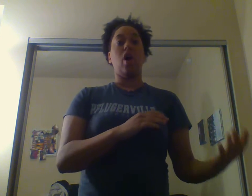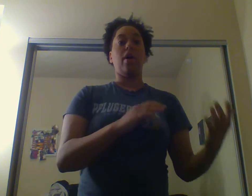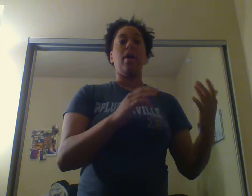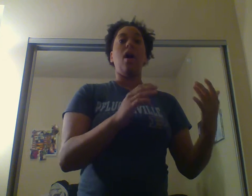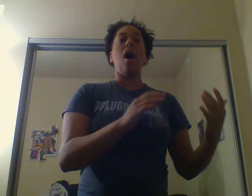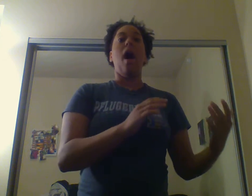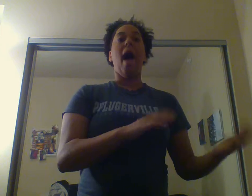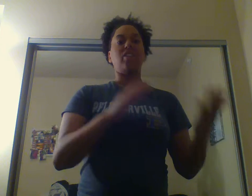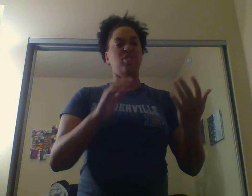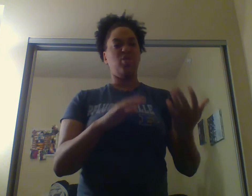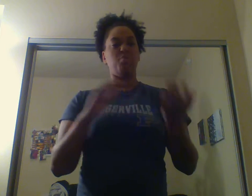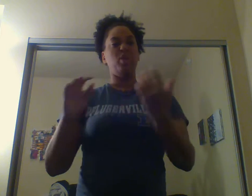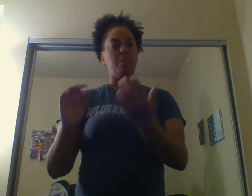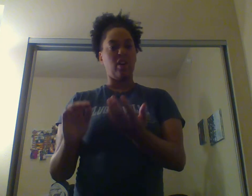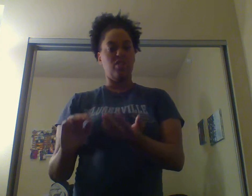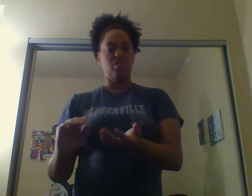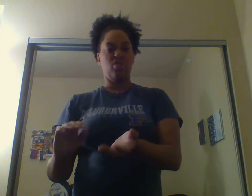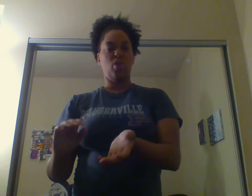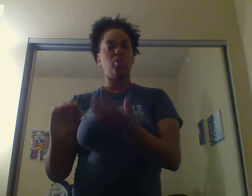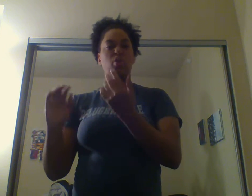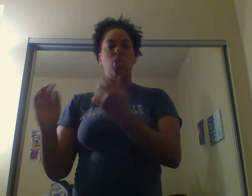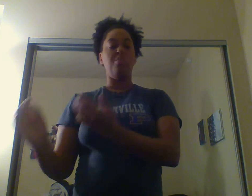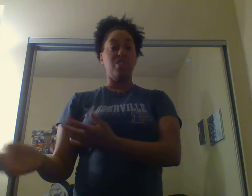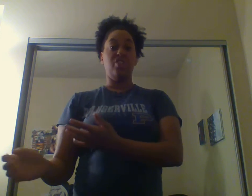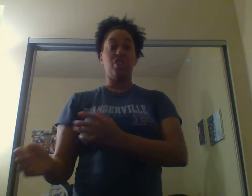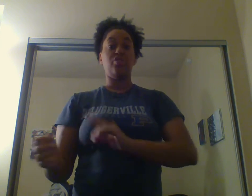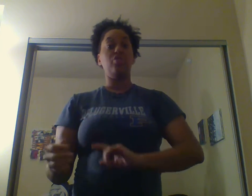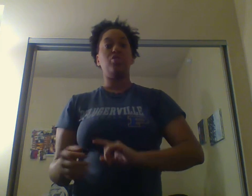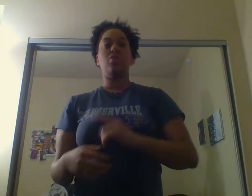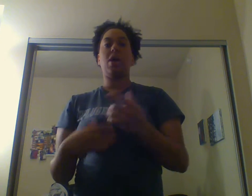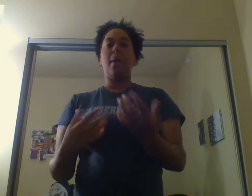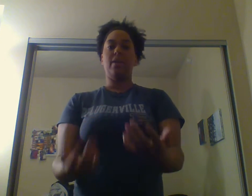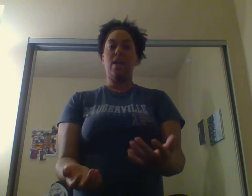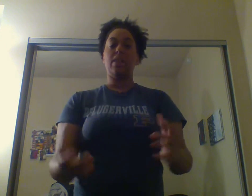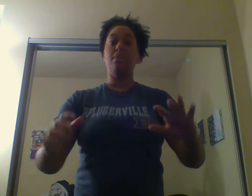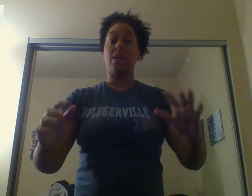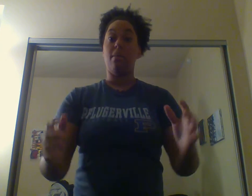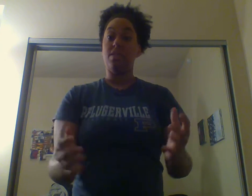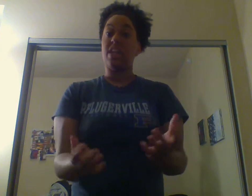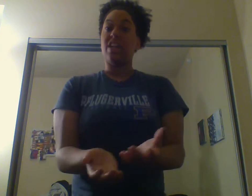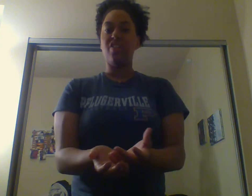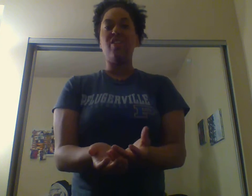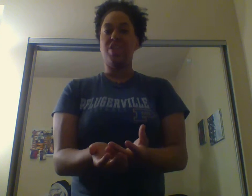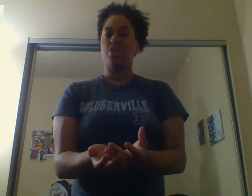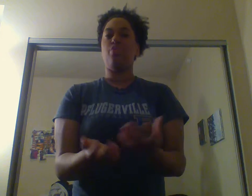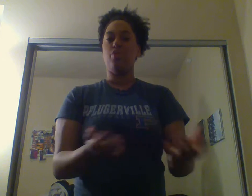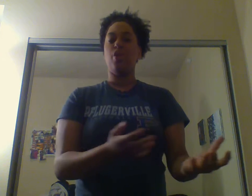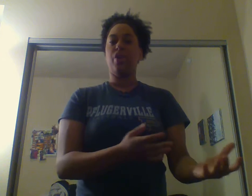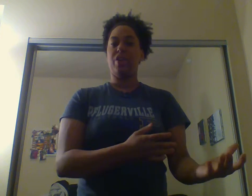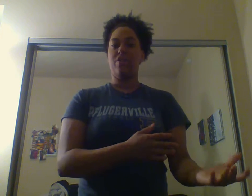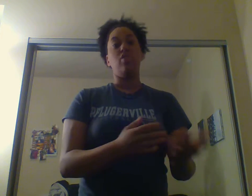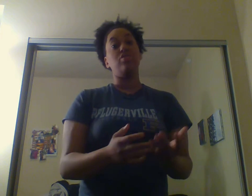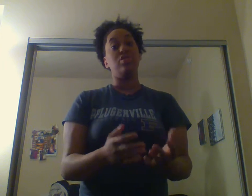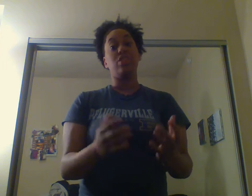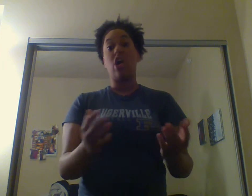our actions, speech patterns, and social norms and gestures to accommodate them and come together, as the root word in convergence is con,